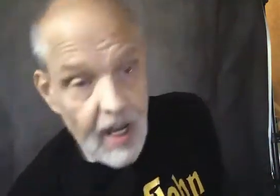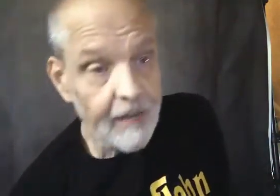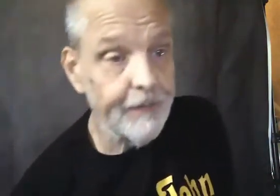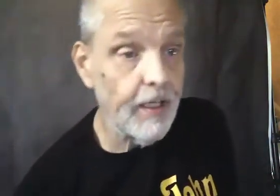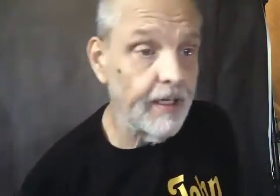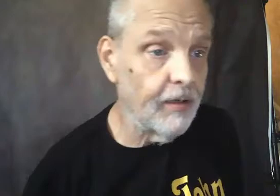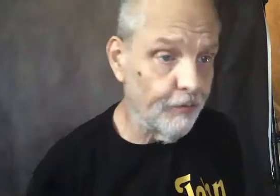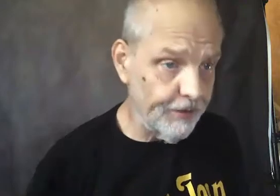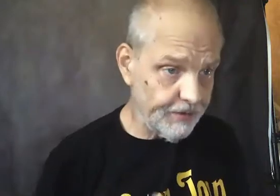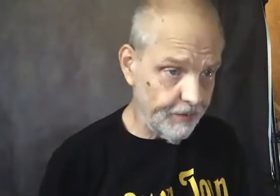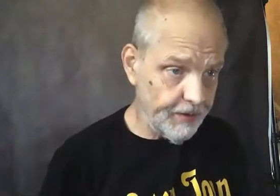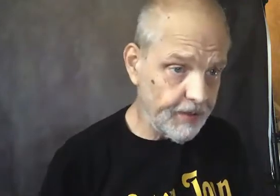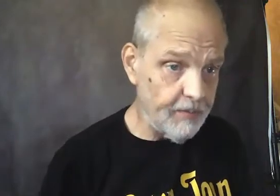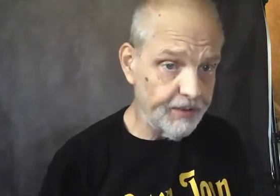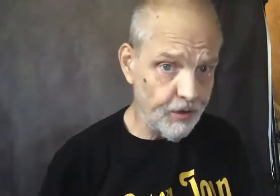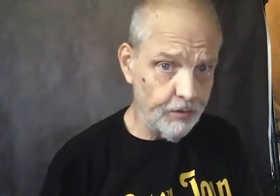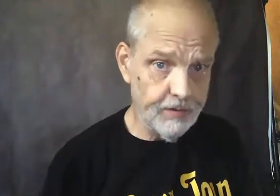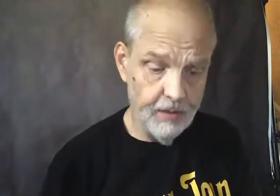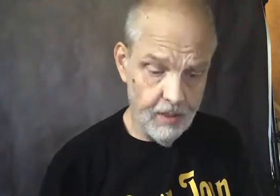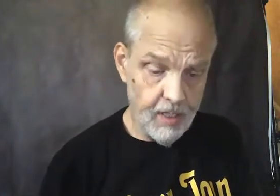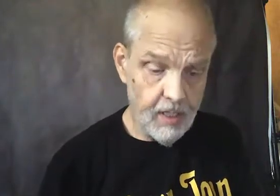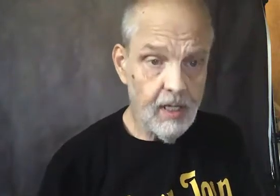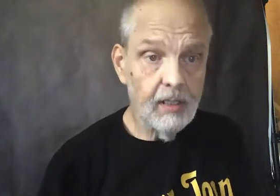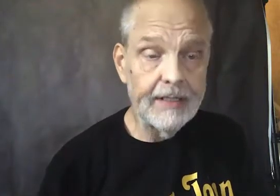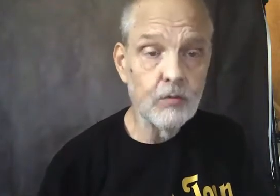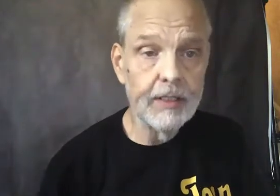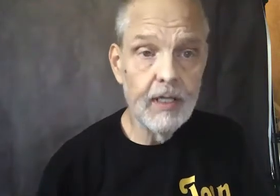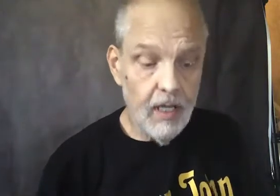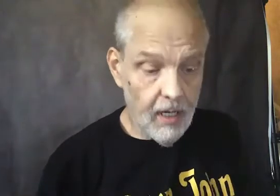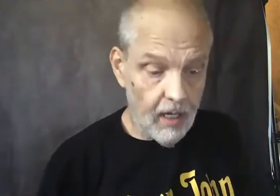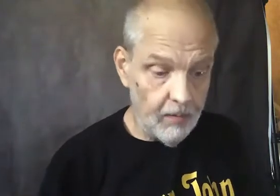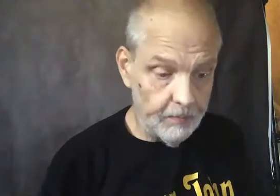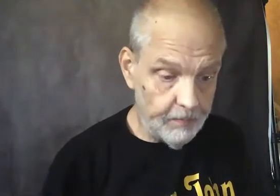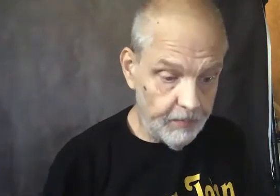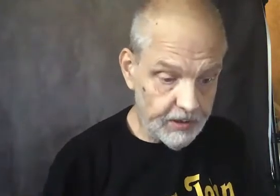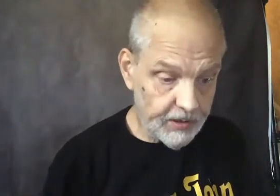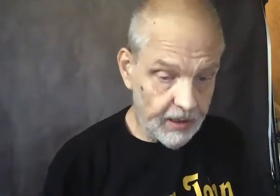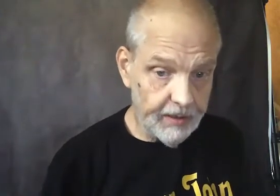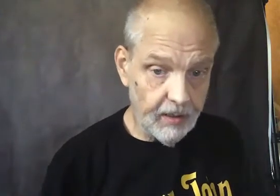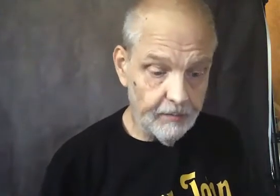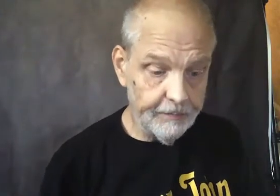I feel like I didn't give this really the time it deserves last week. This idea of